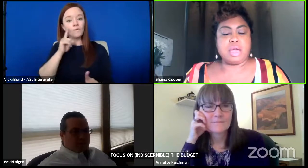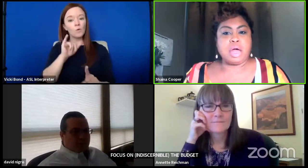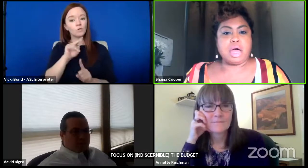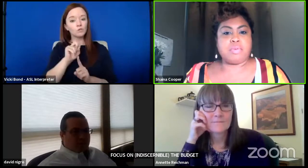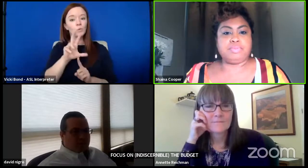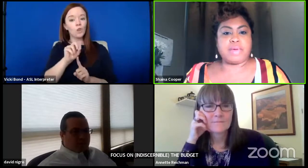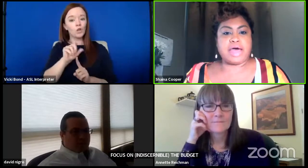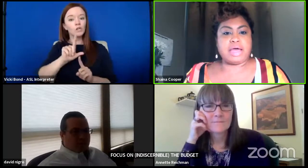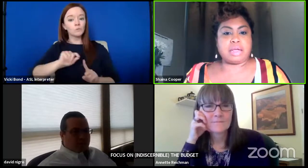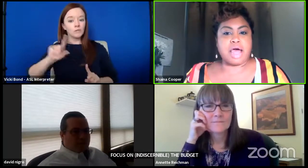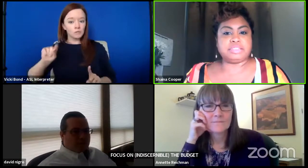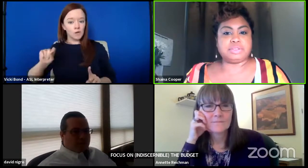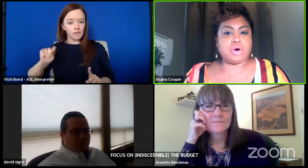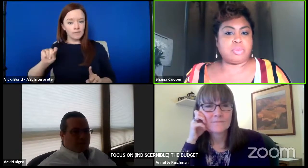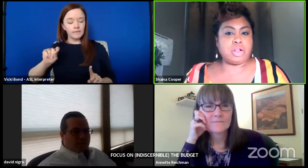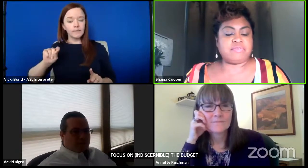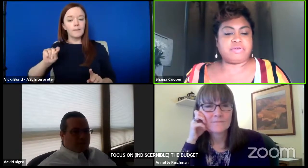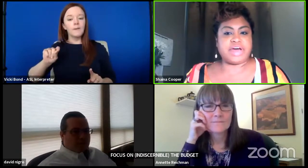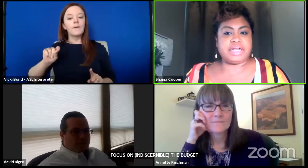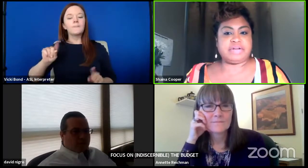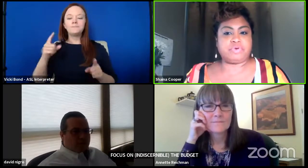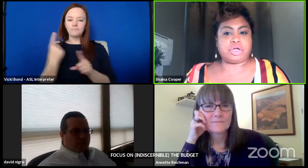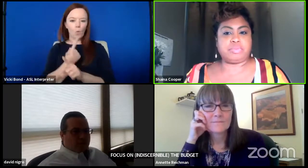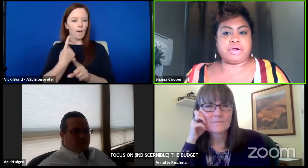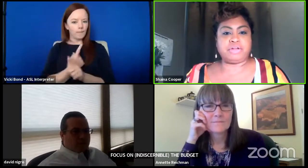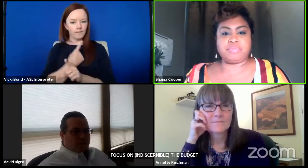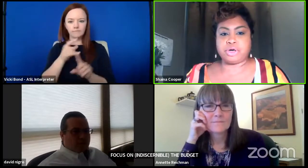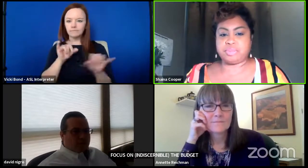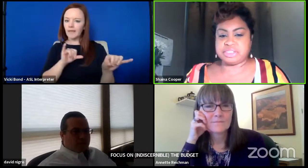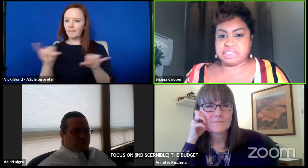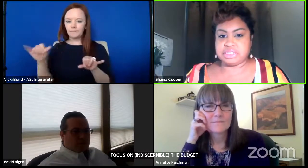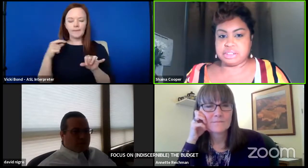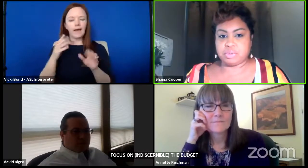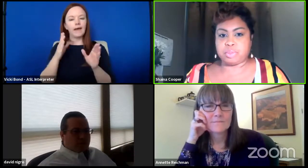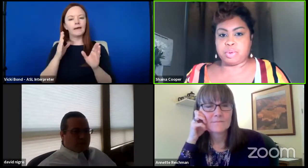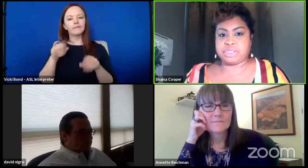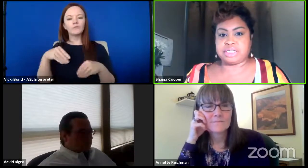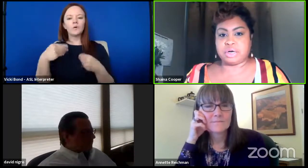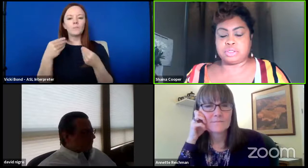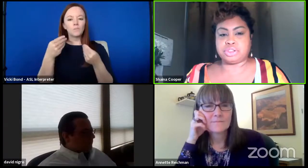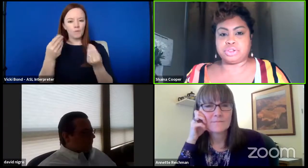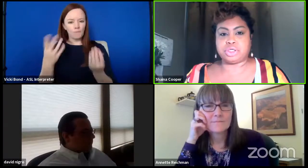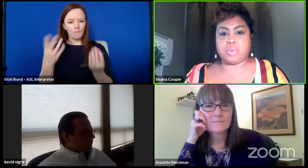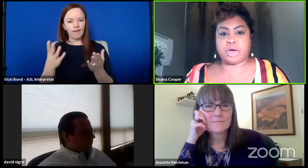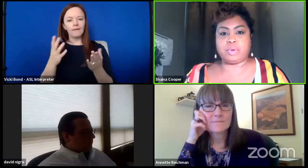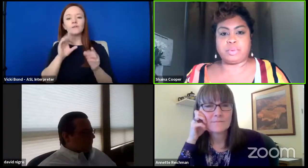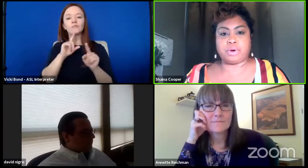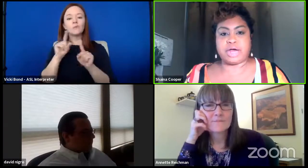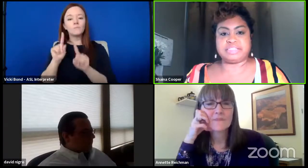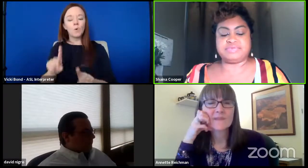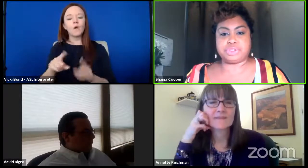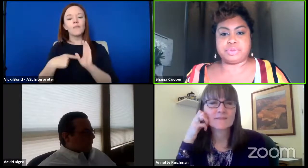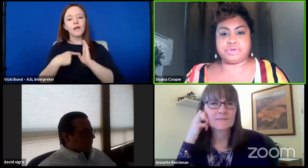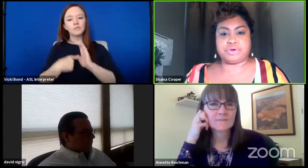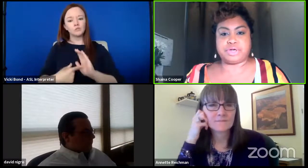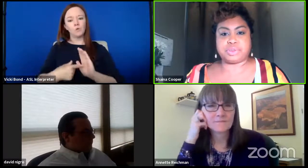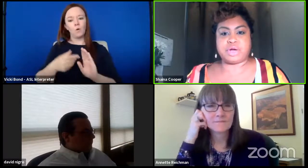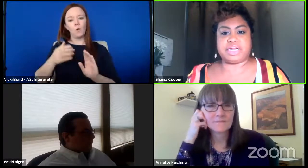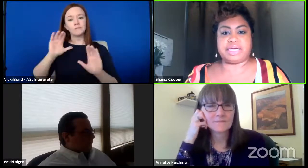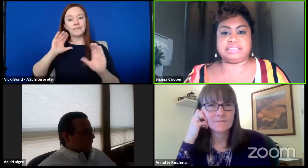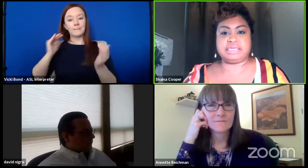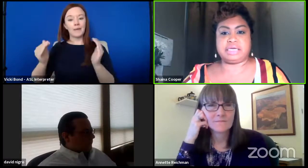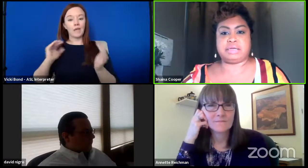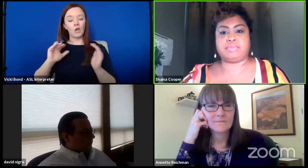2020, as normal, I provided for comparative purposes reports that also show where we were as of June